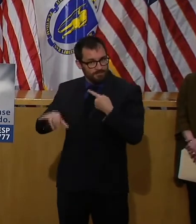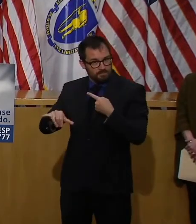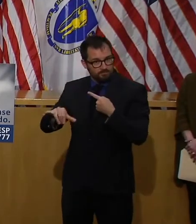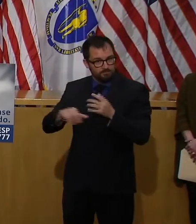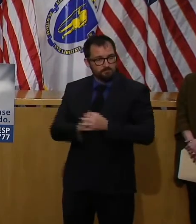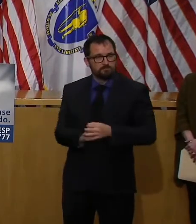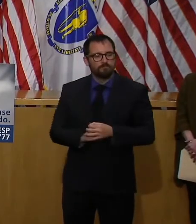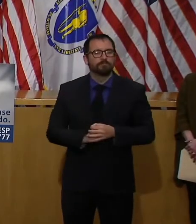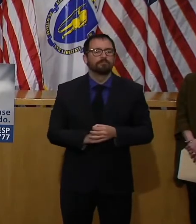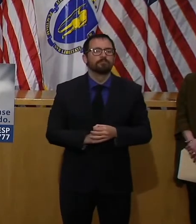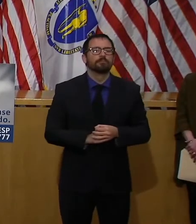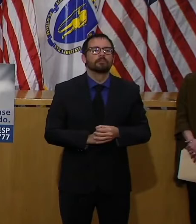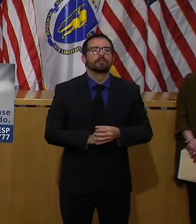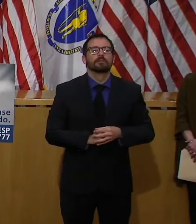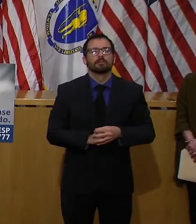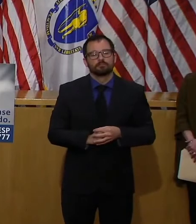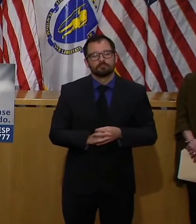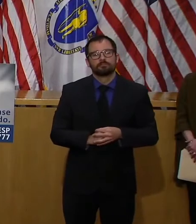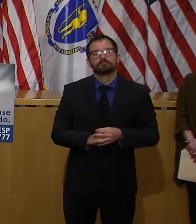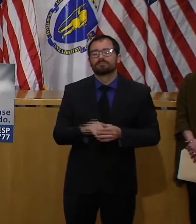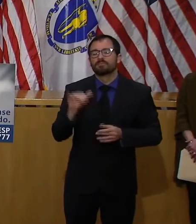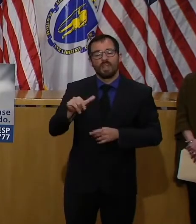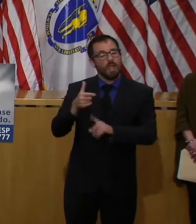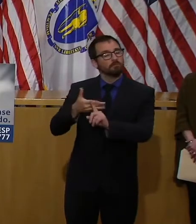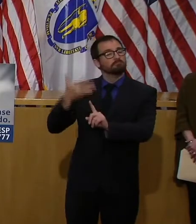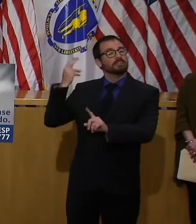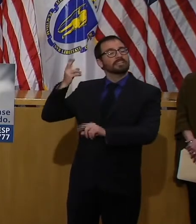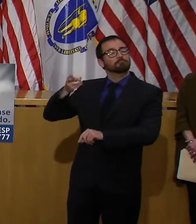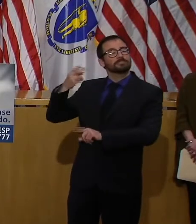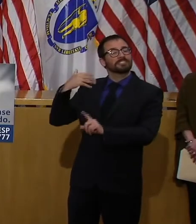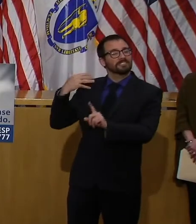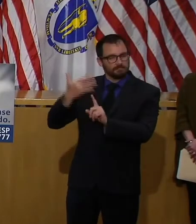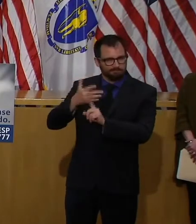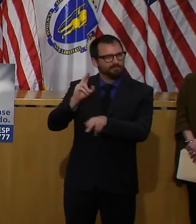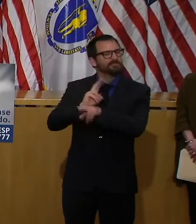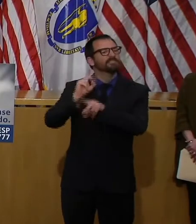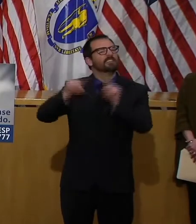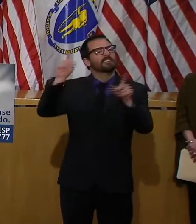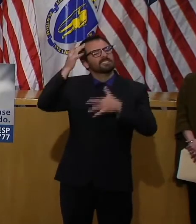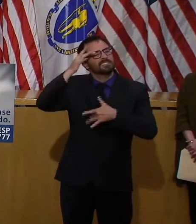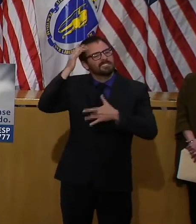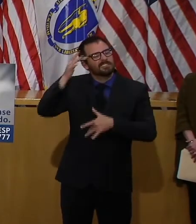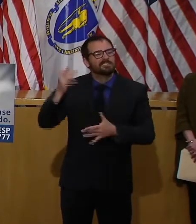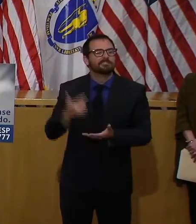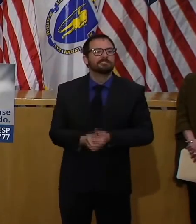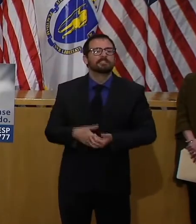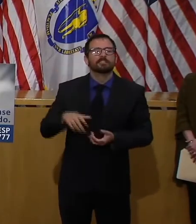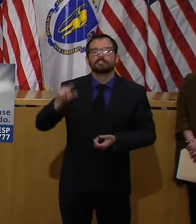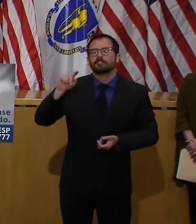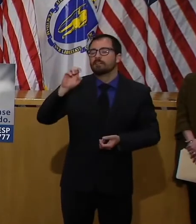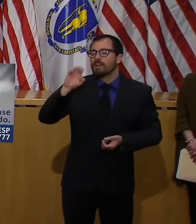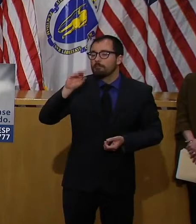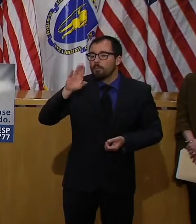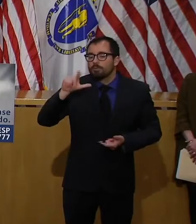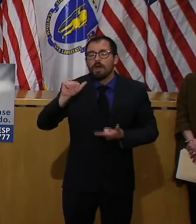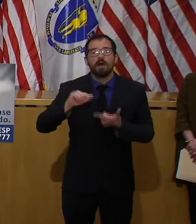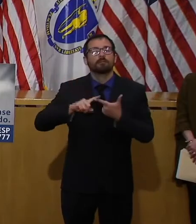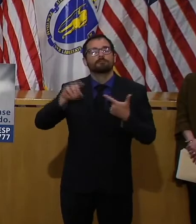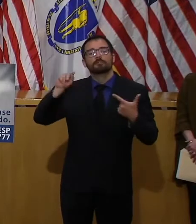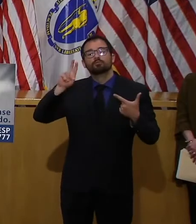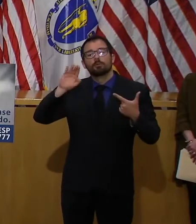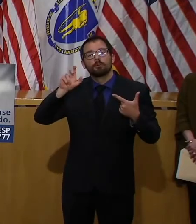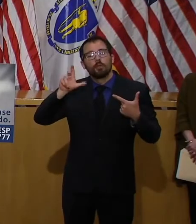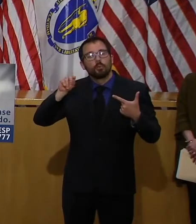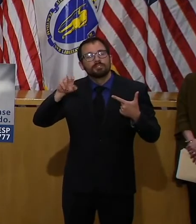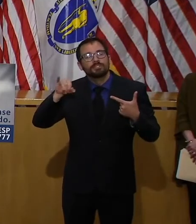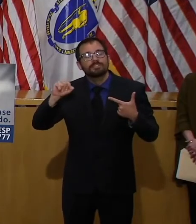measles, tuberculosis, Ebola, Zika, and now COVID. And it's usually done by local boards of health or by our State